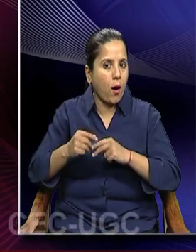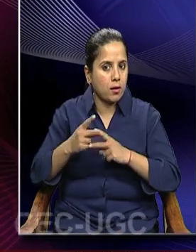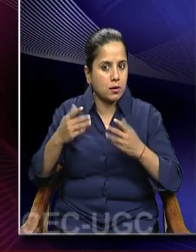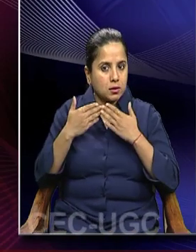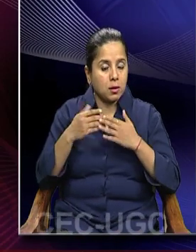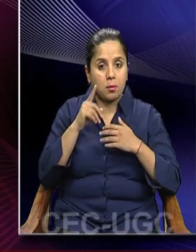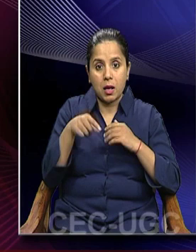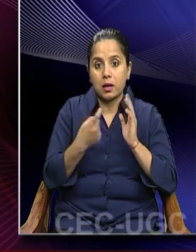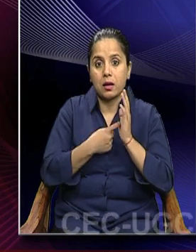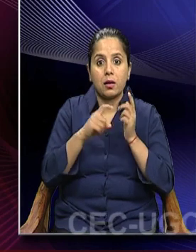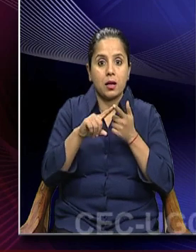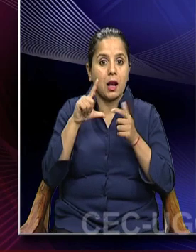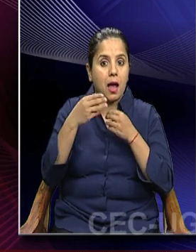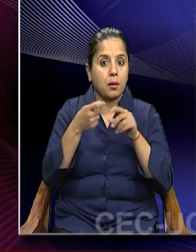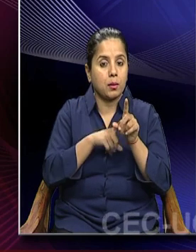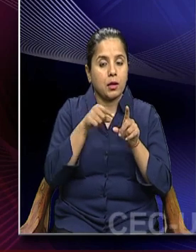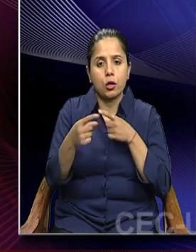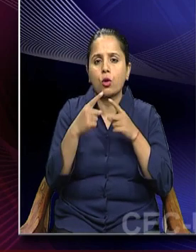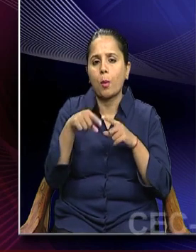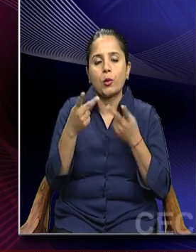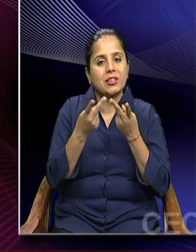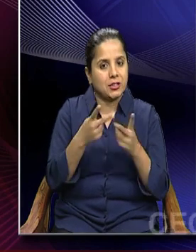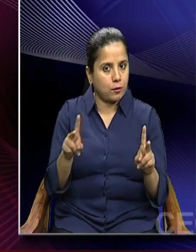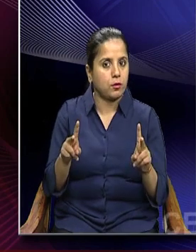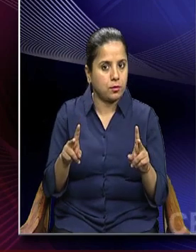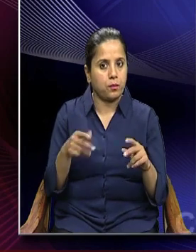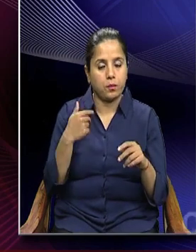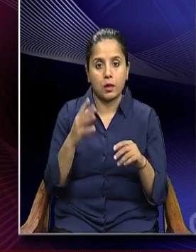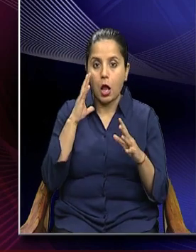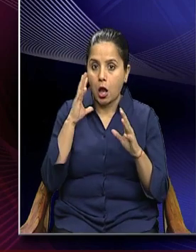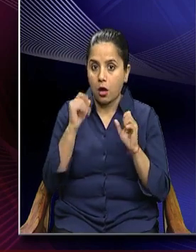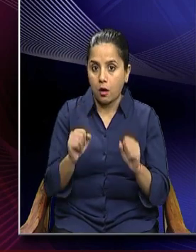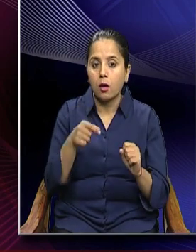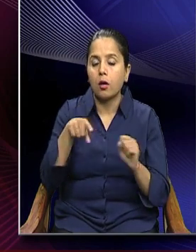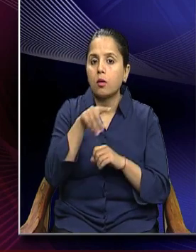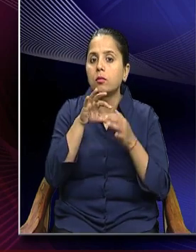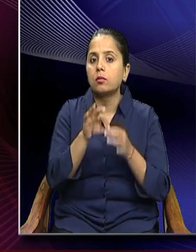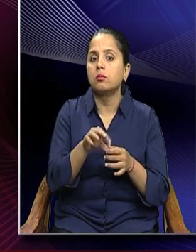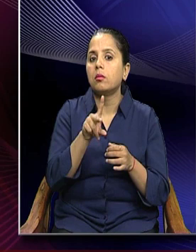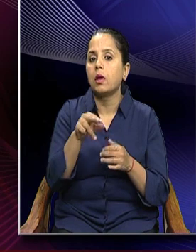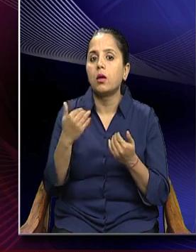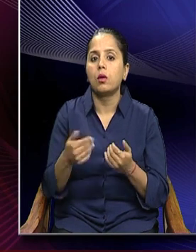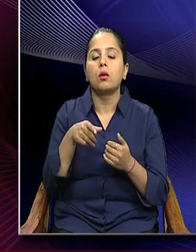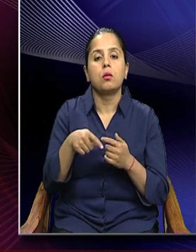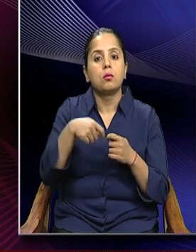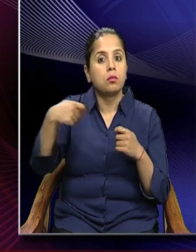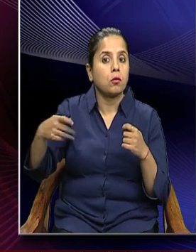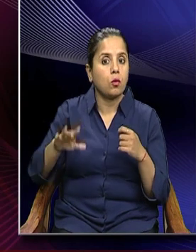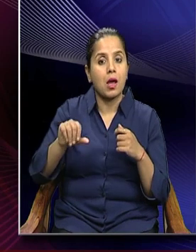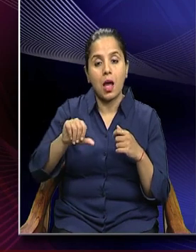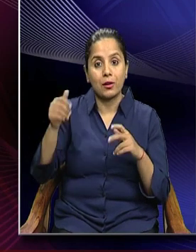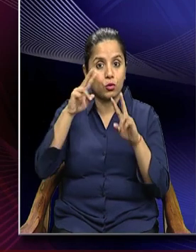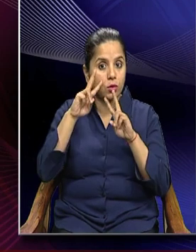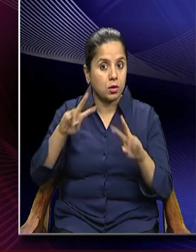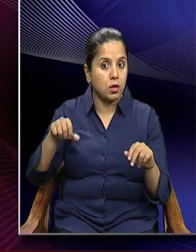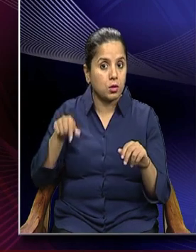kind of reliability here we are talking about here would be different. Confirmability refers to the extent to which other